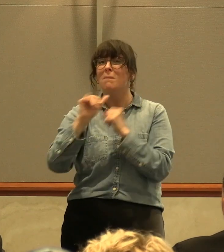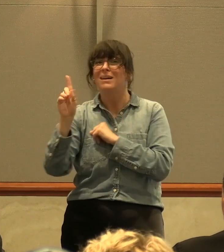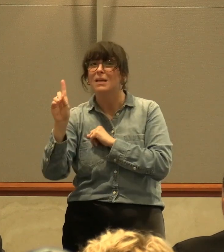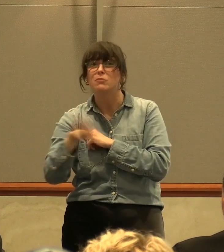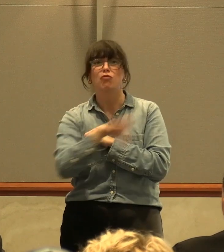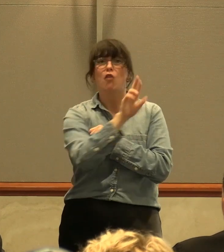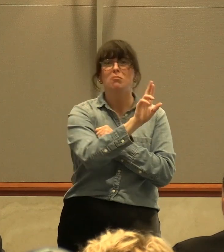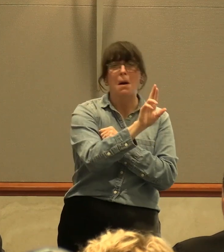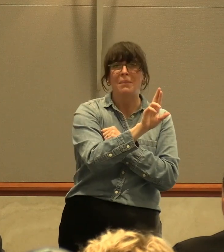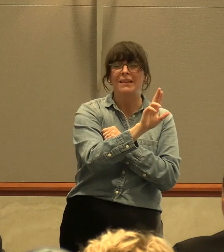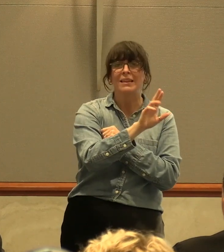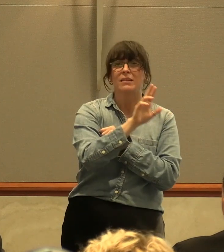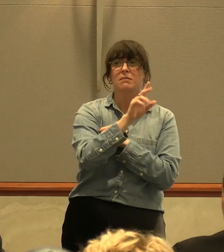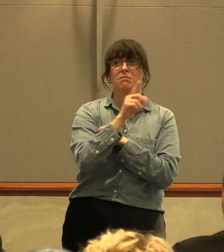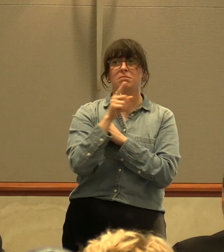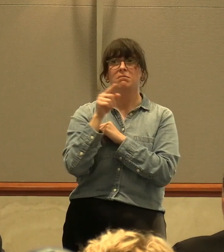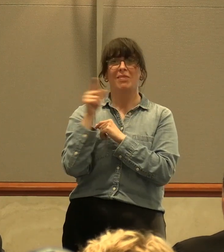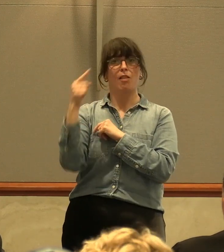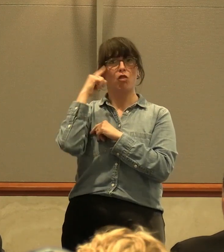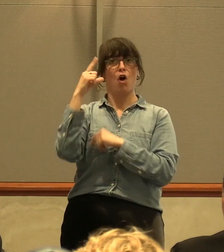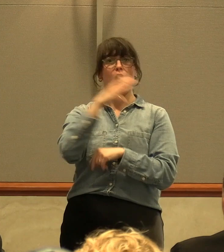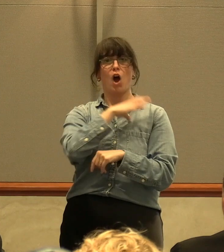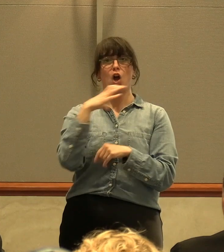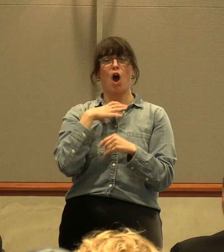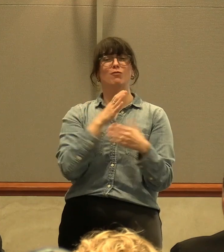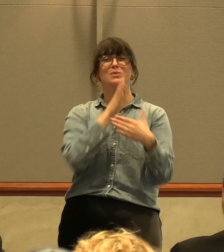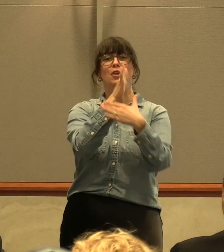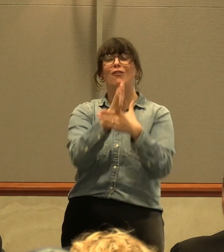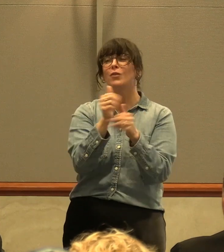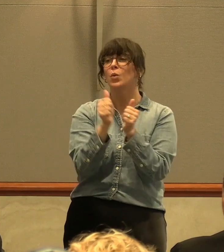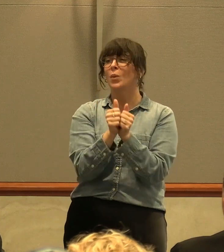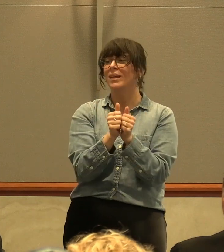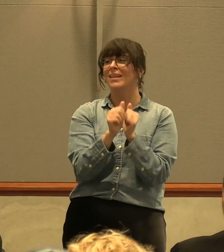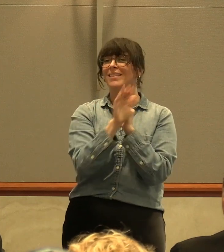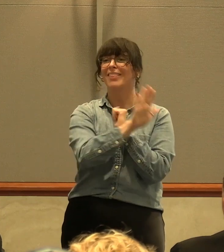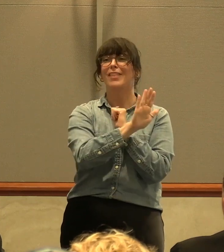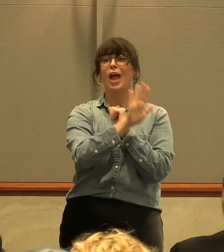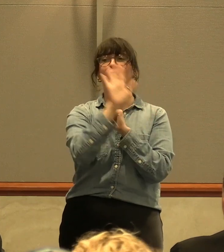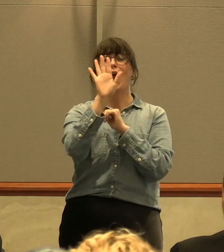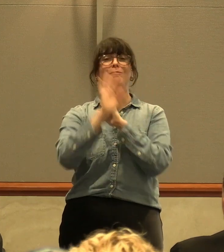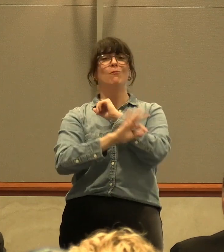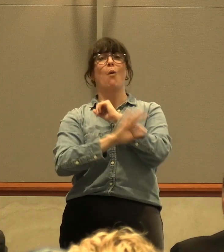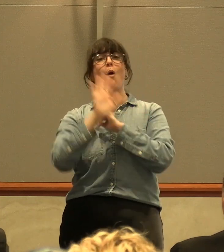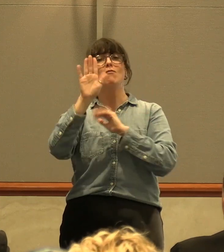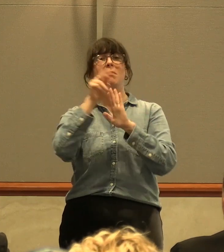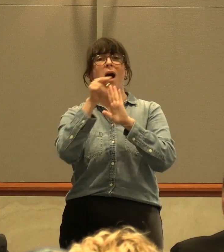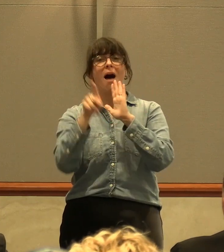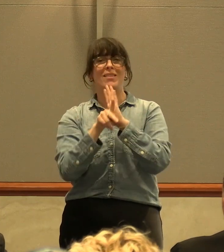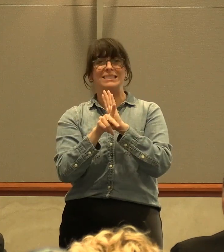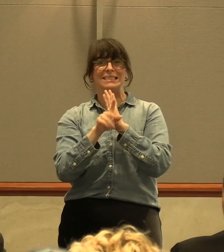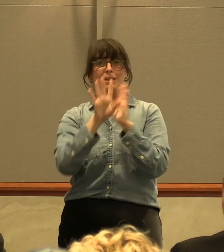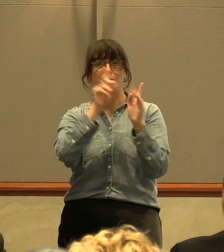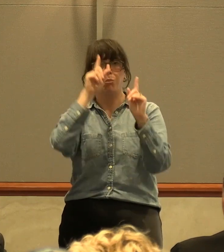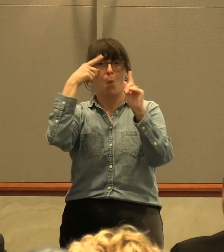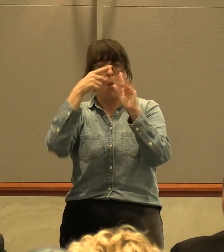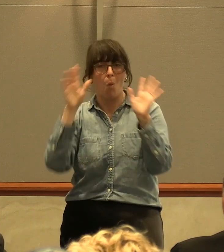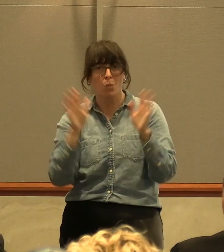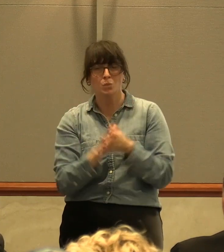Republican, because they thought Congress was interfering with their foreign policy